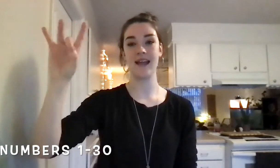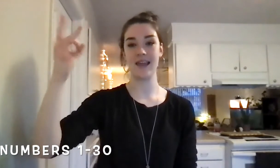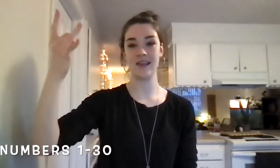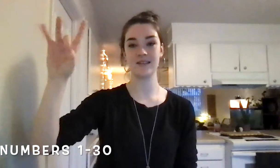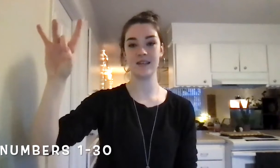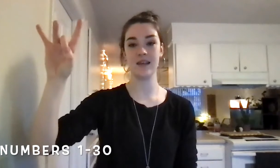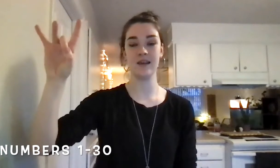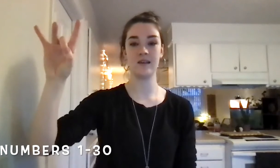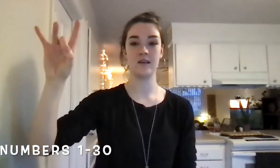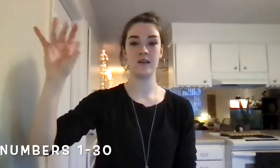18,